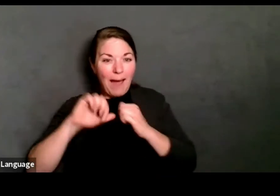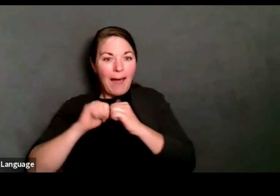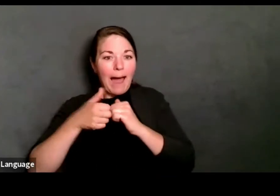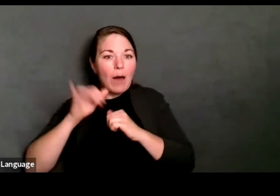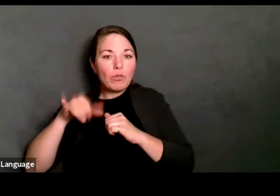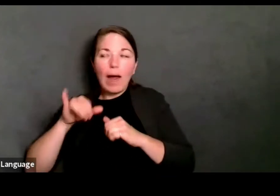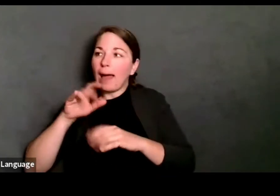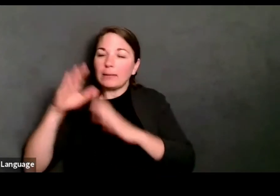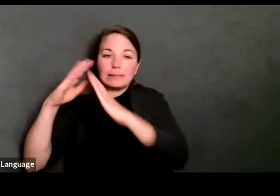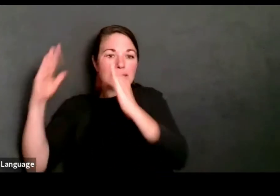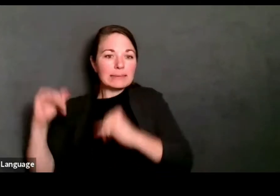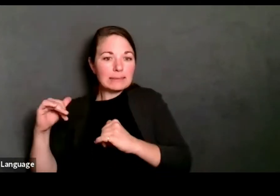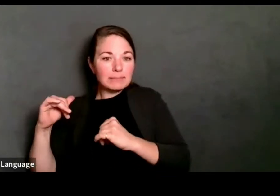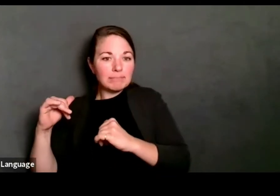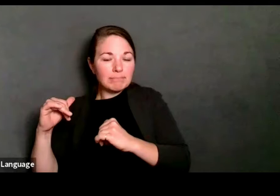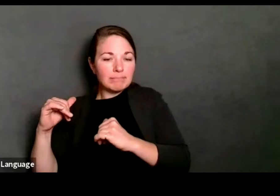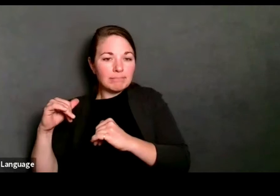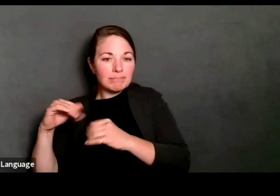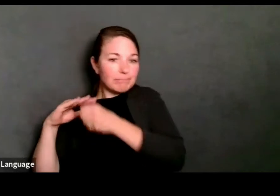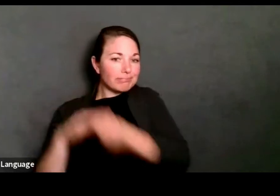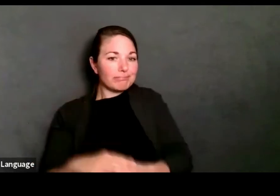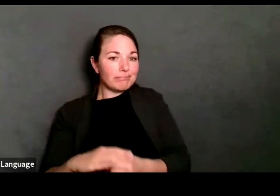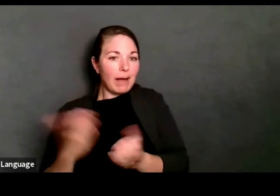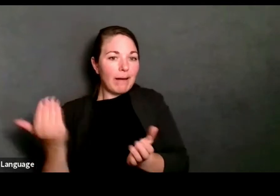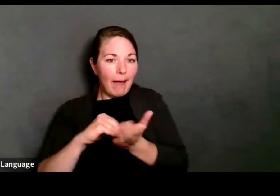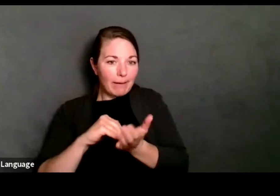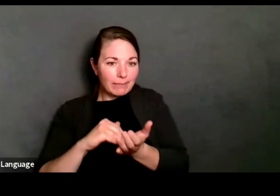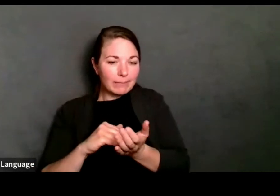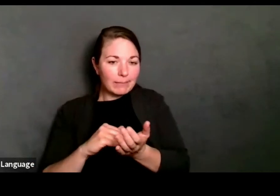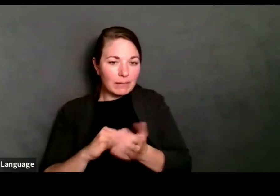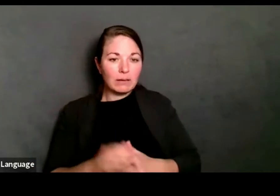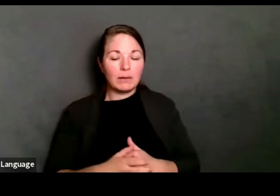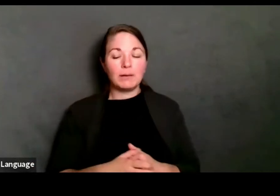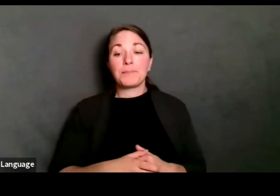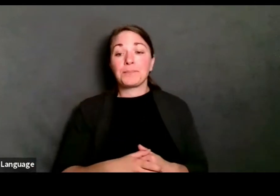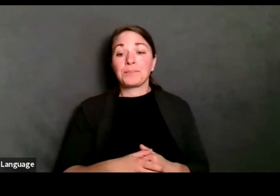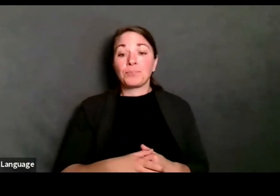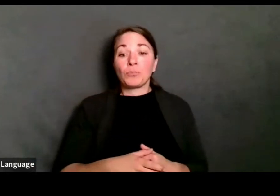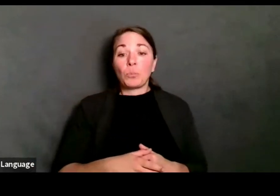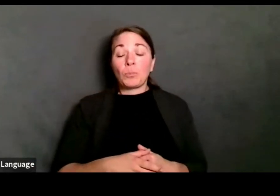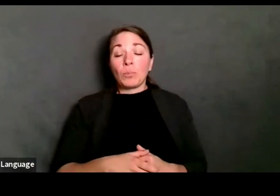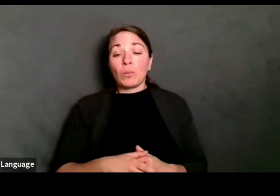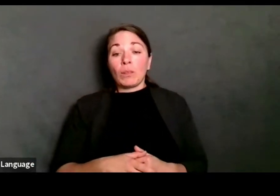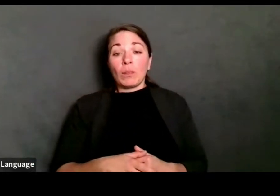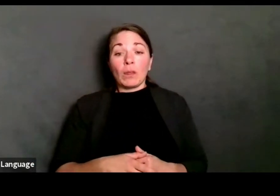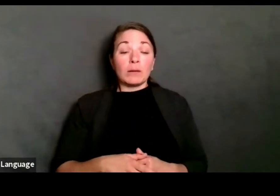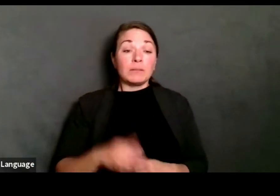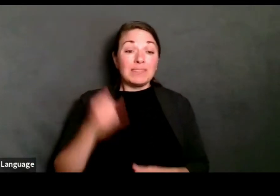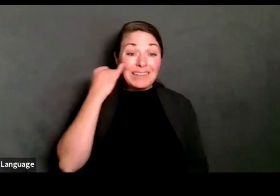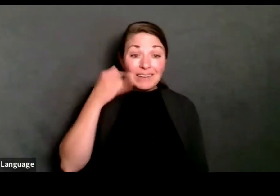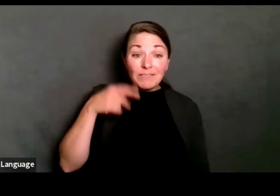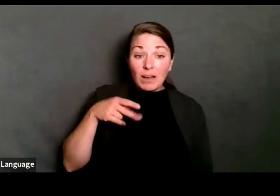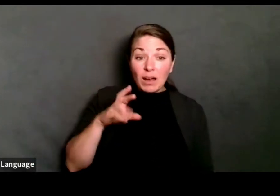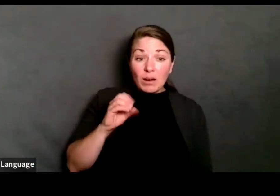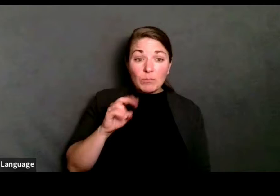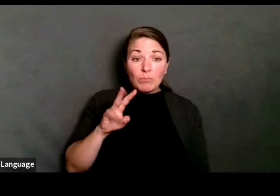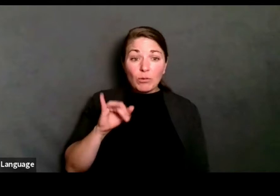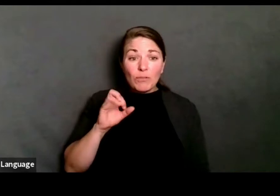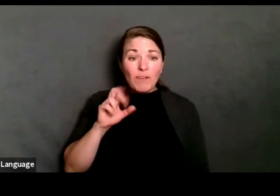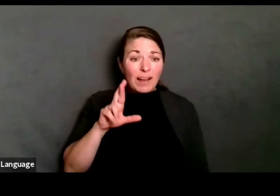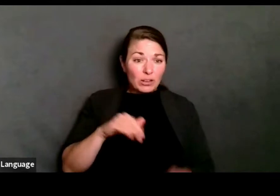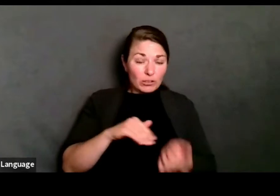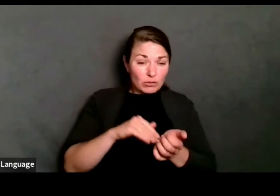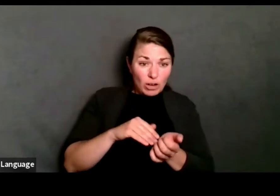them. Now, when providers engage in oppressive behavior or harmful behavior, they may be adding to that person's trauma